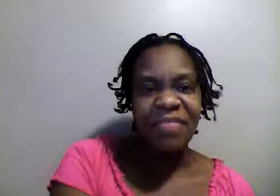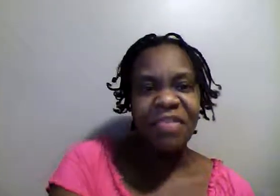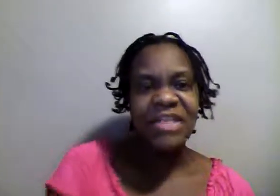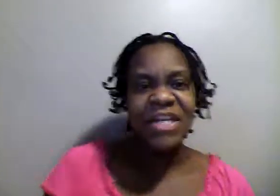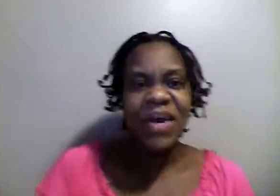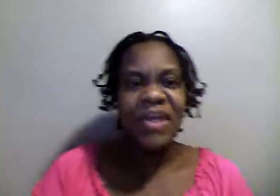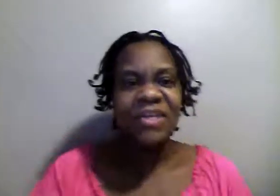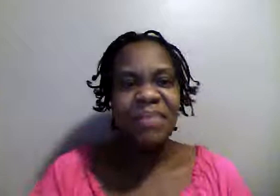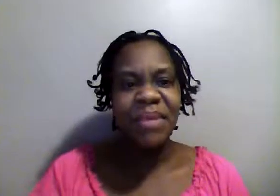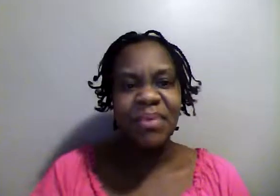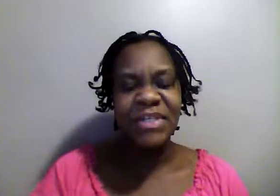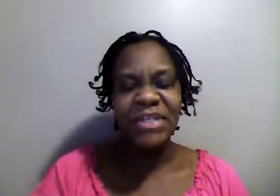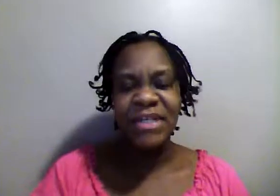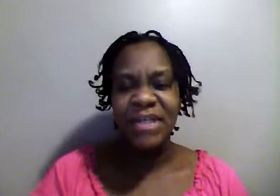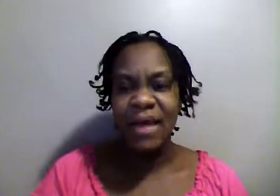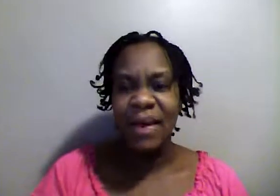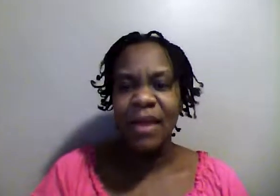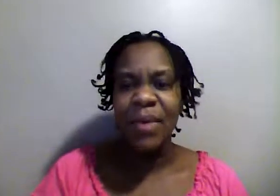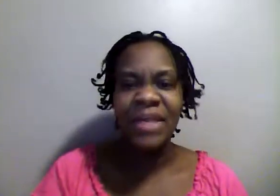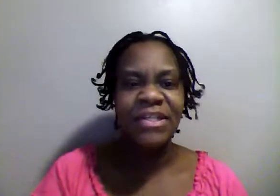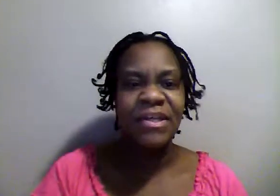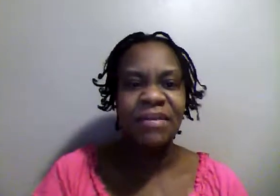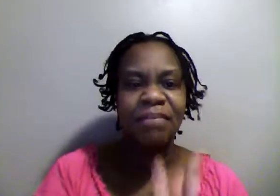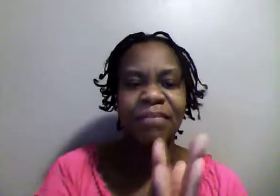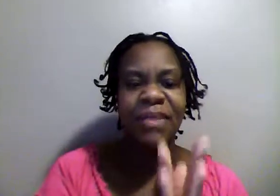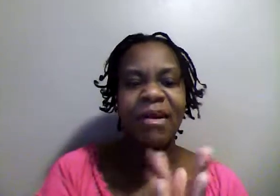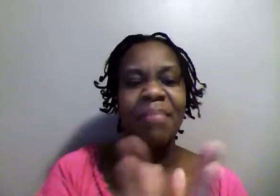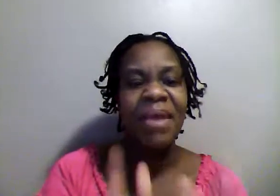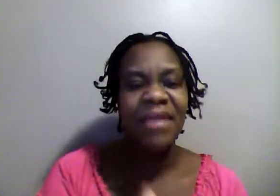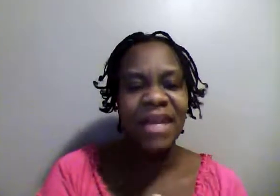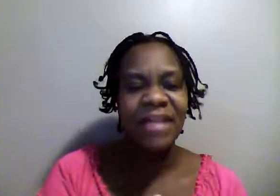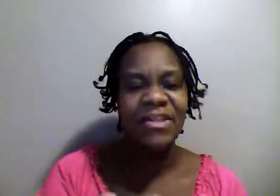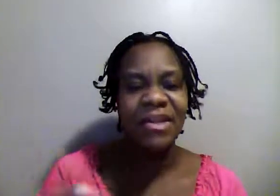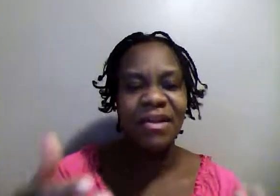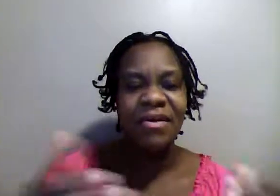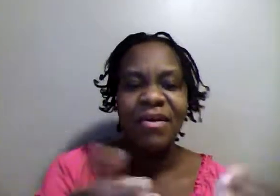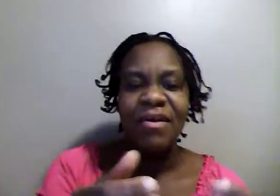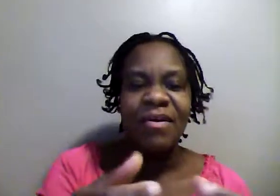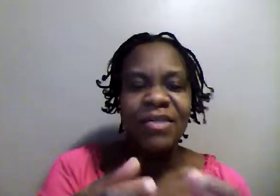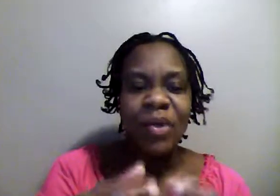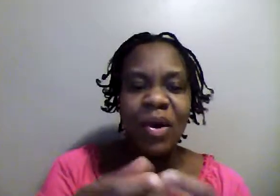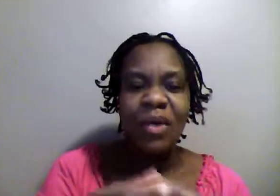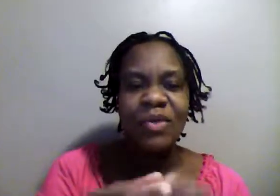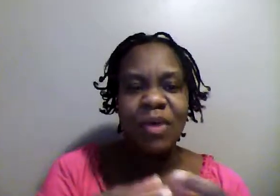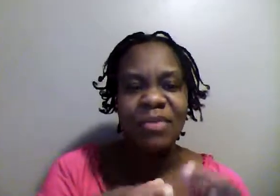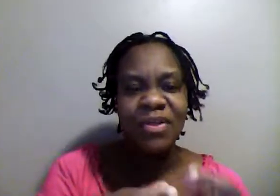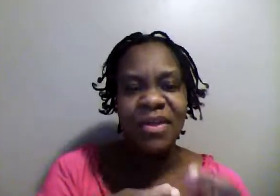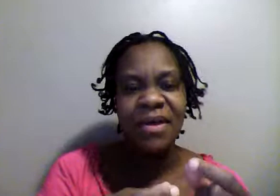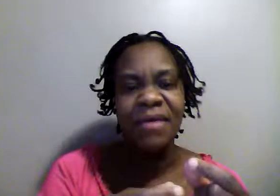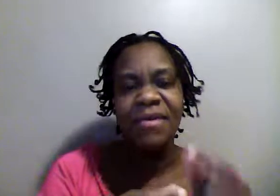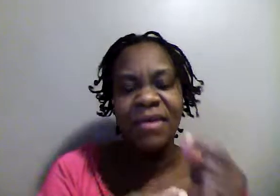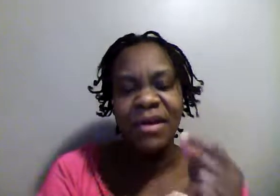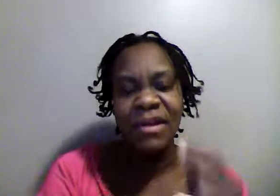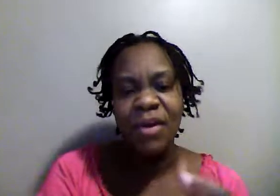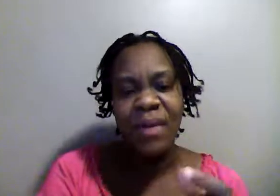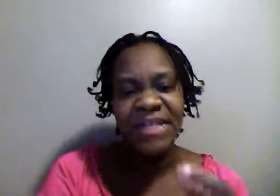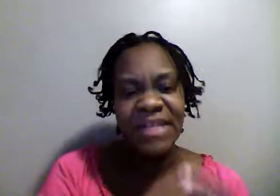reason you're going to be putting it, allowing it, or burying it to the so close up to the lowest set of